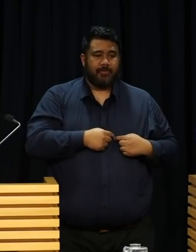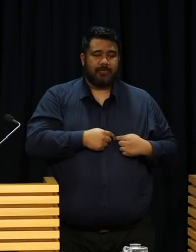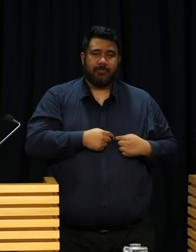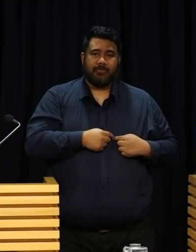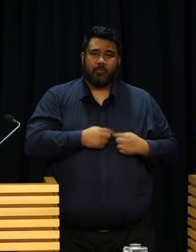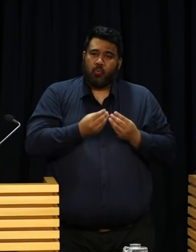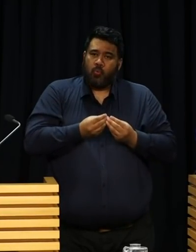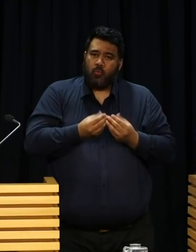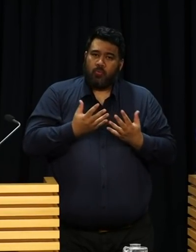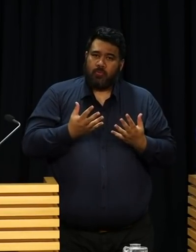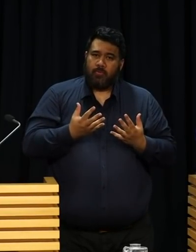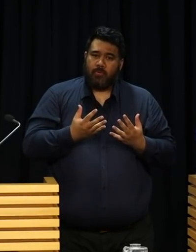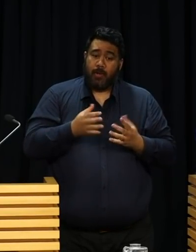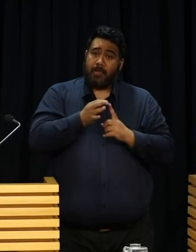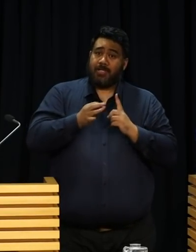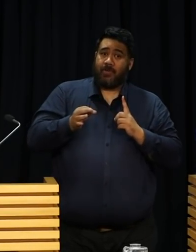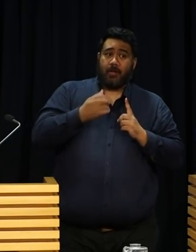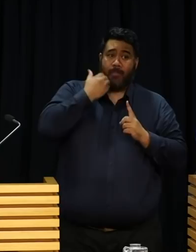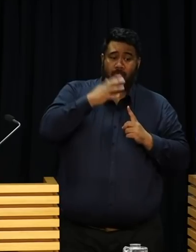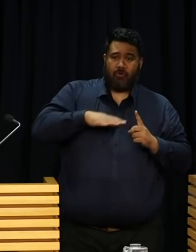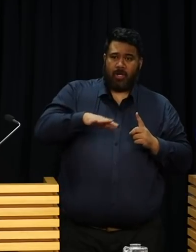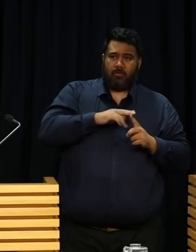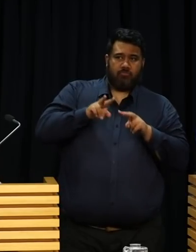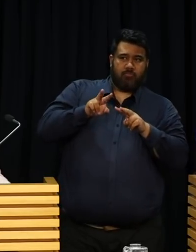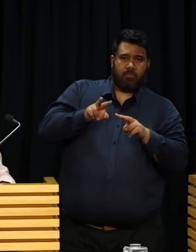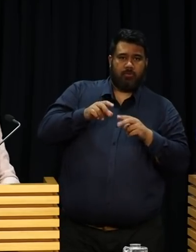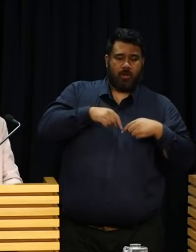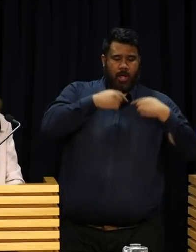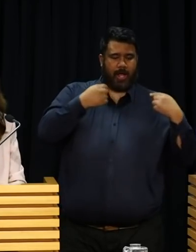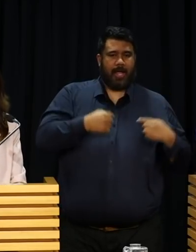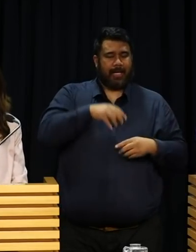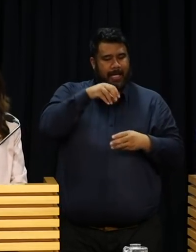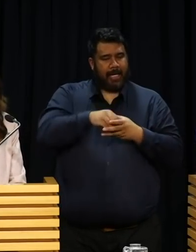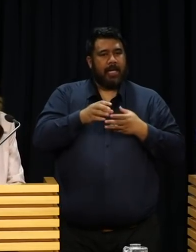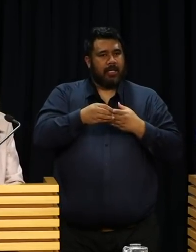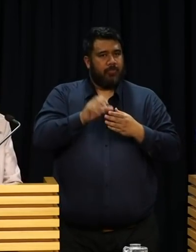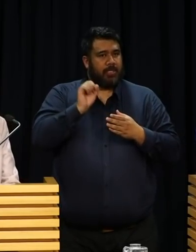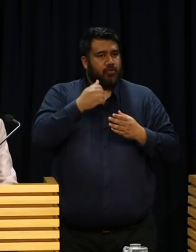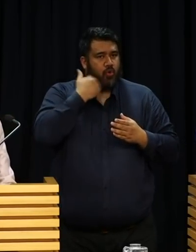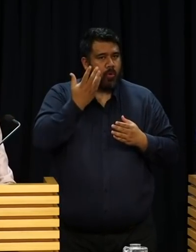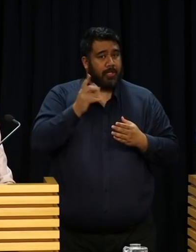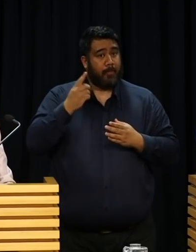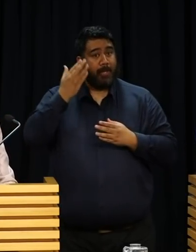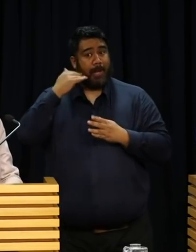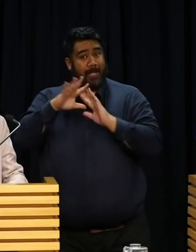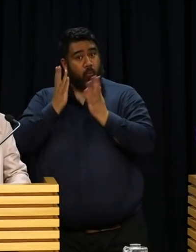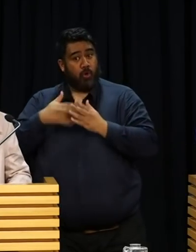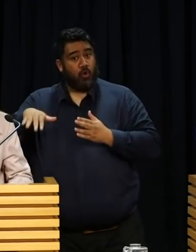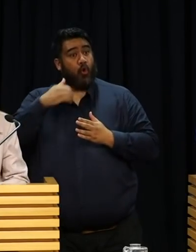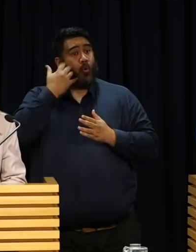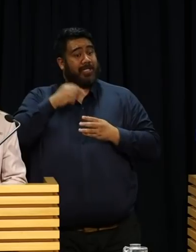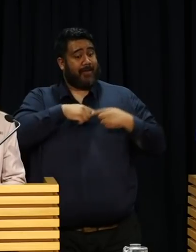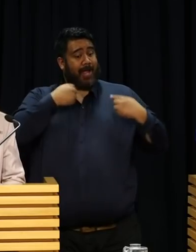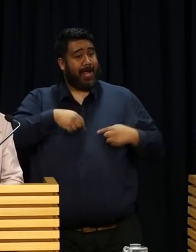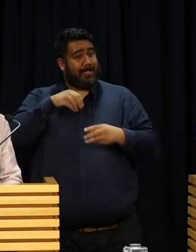value that Pacific and Māori share for all of our leadership, but not necessarily in the Pākehā world. And so